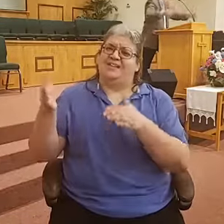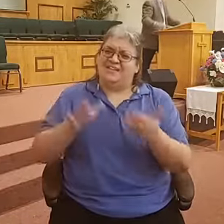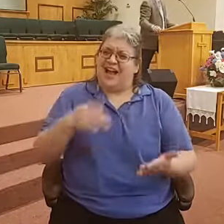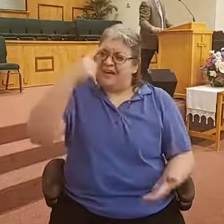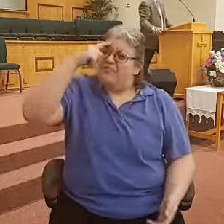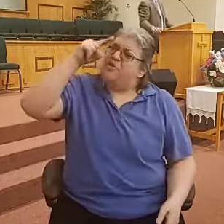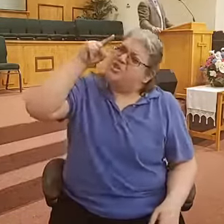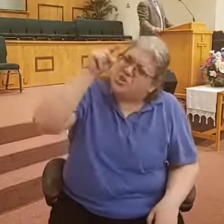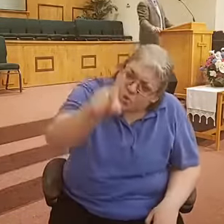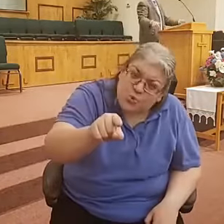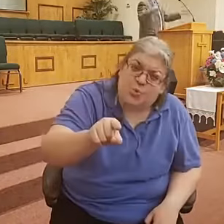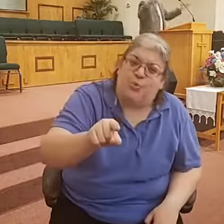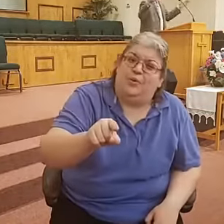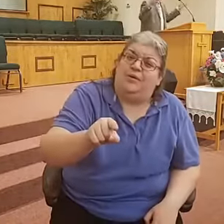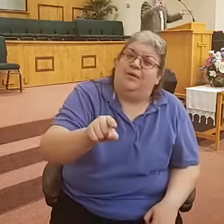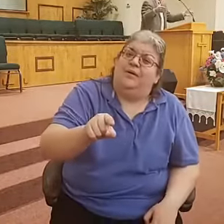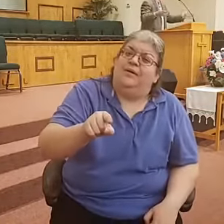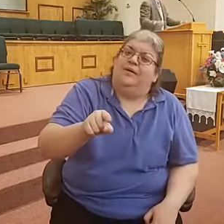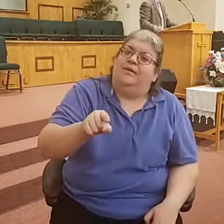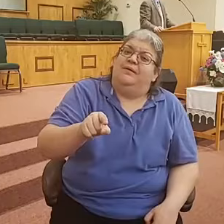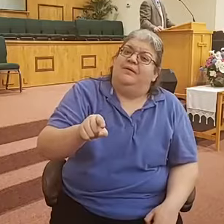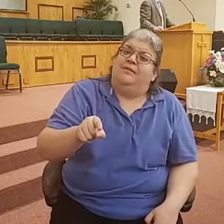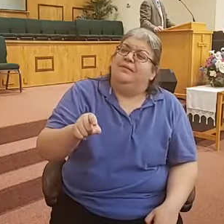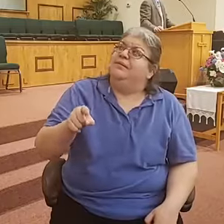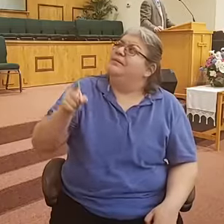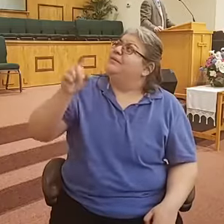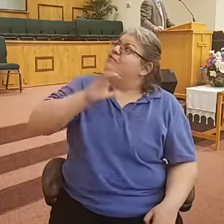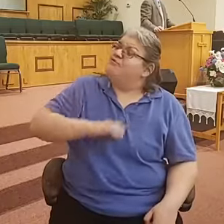you. He died for sinners.